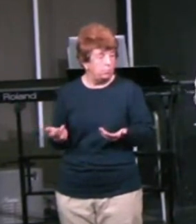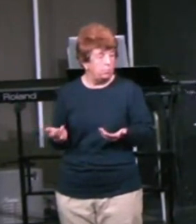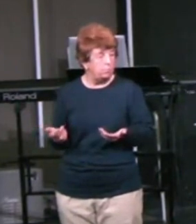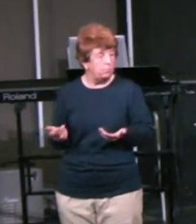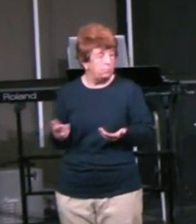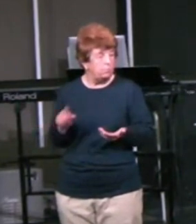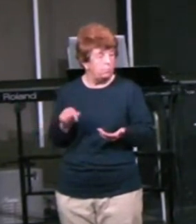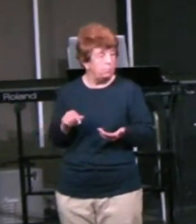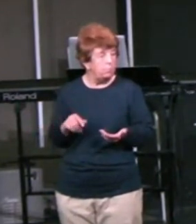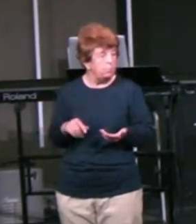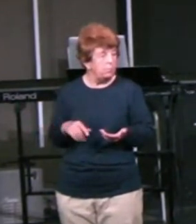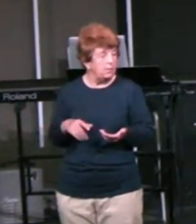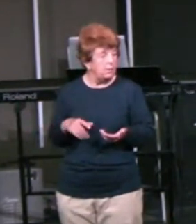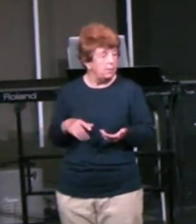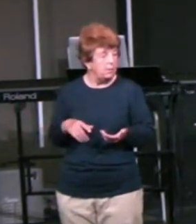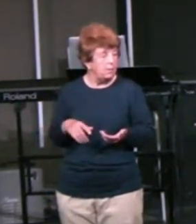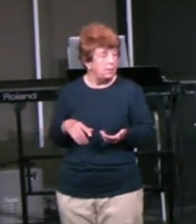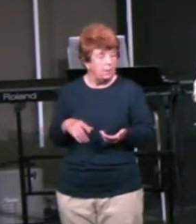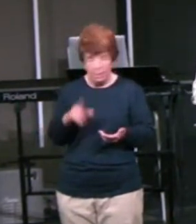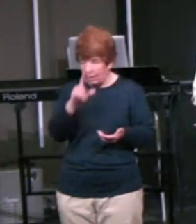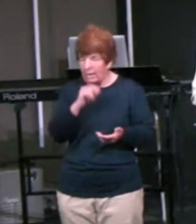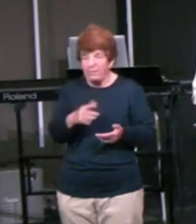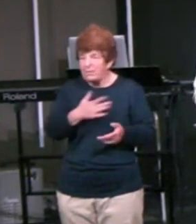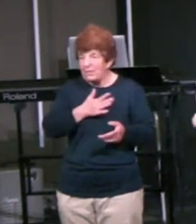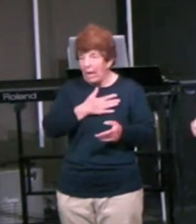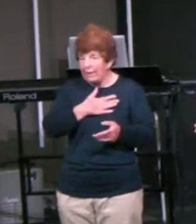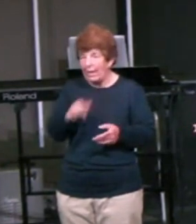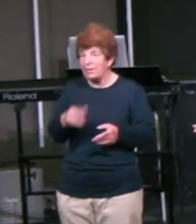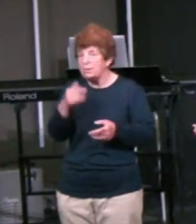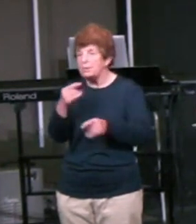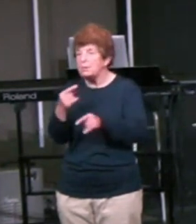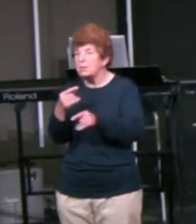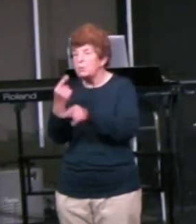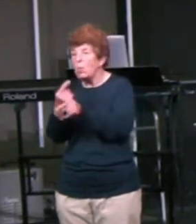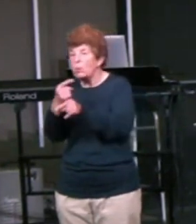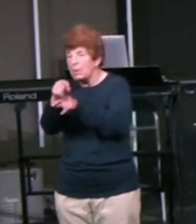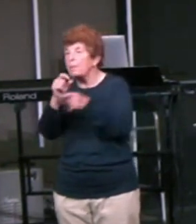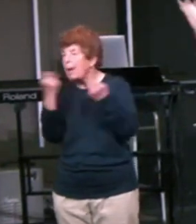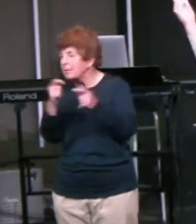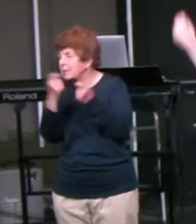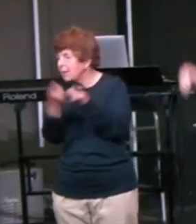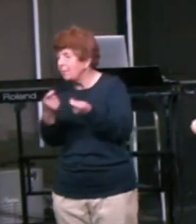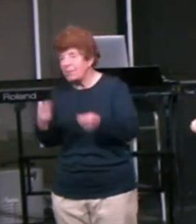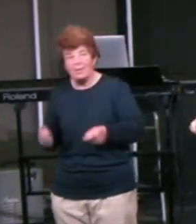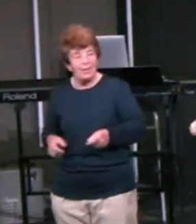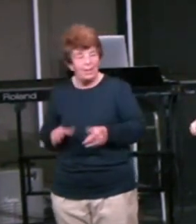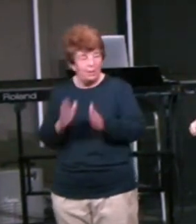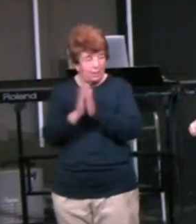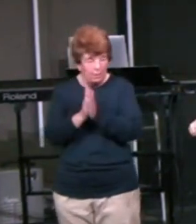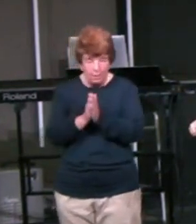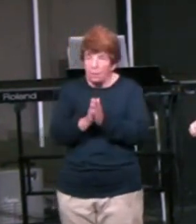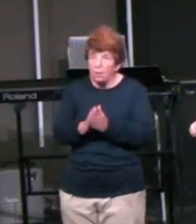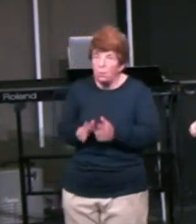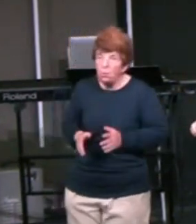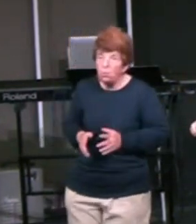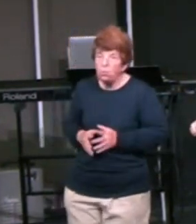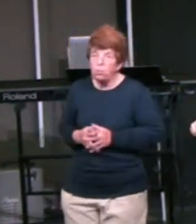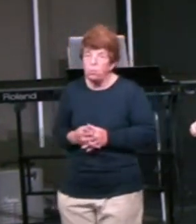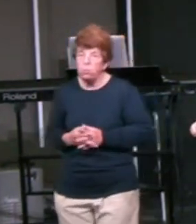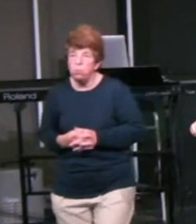if that's been an offence to you, tell the pastoral team that you don't want me back again. Let's pray.